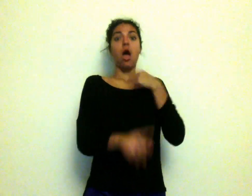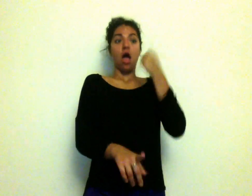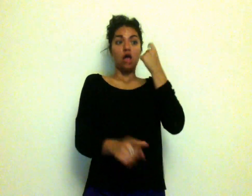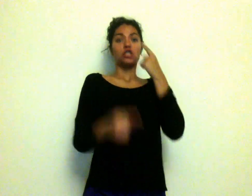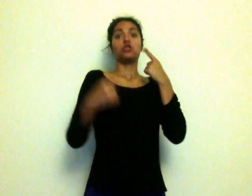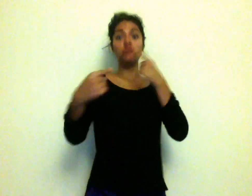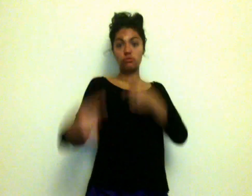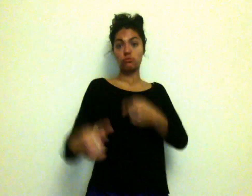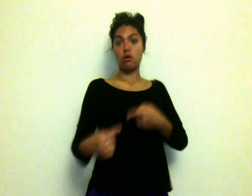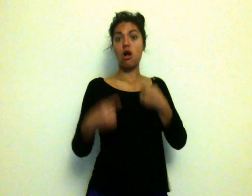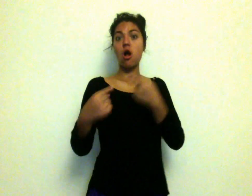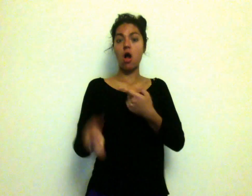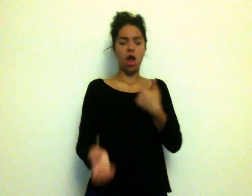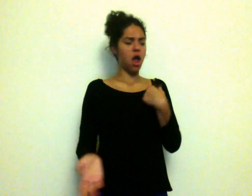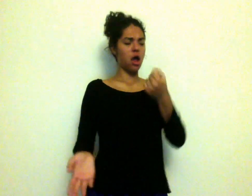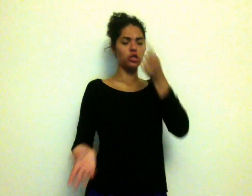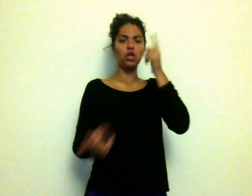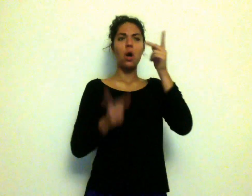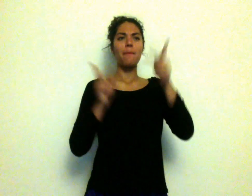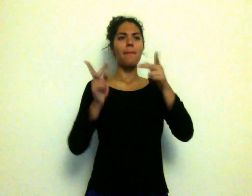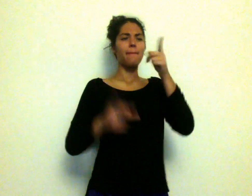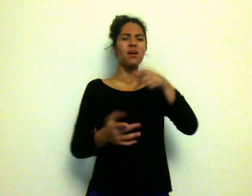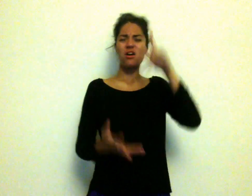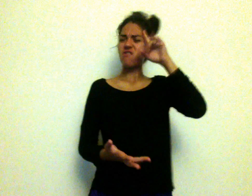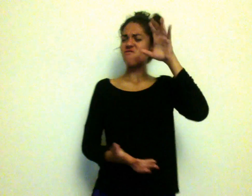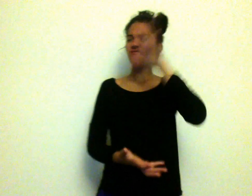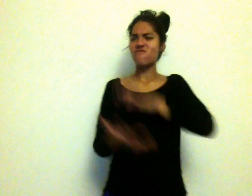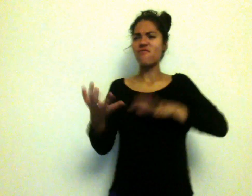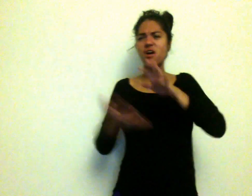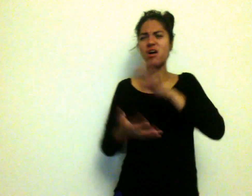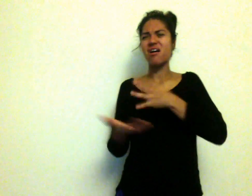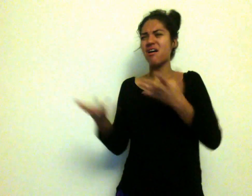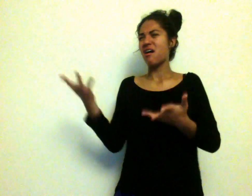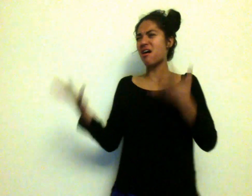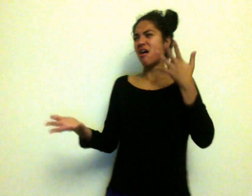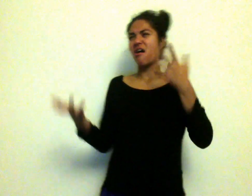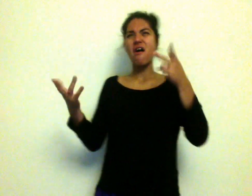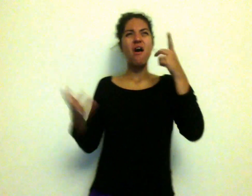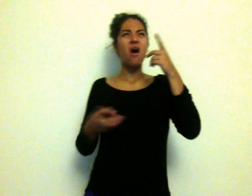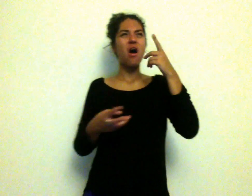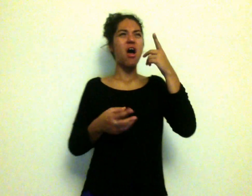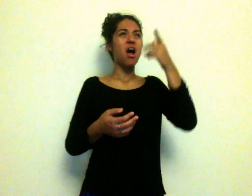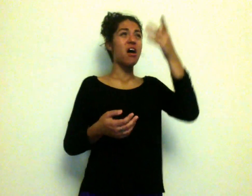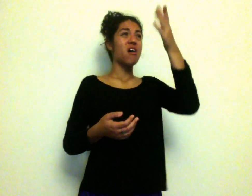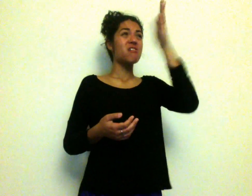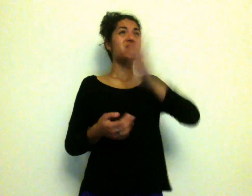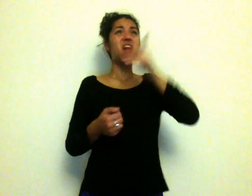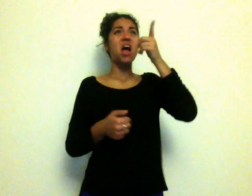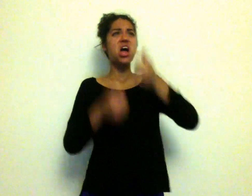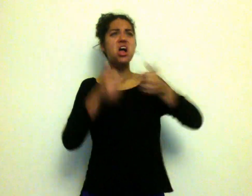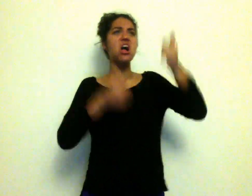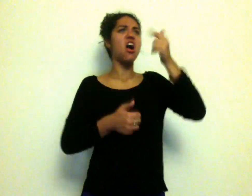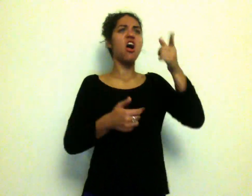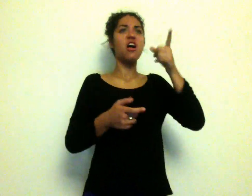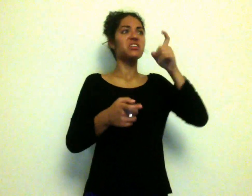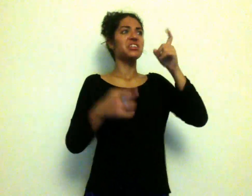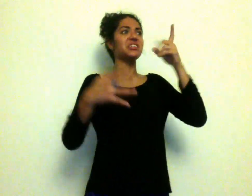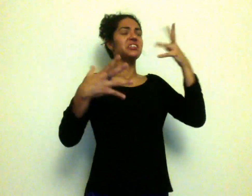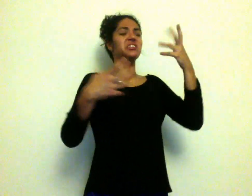there's a demagogue out there. If he's not somehow contained, the whole world will be turned into an inferno sooner or later. But sometimes it is easy